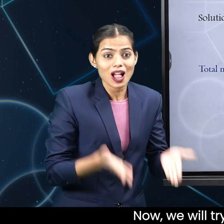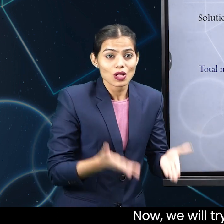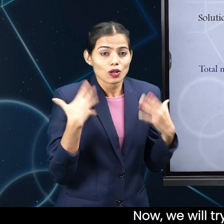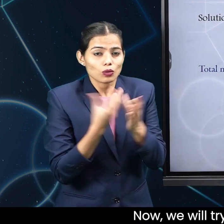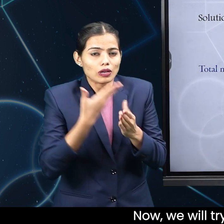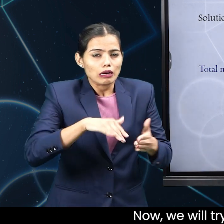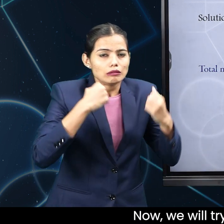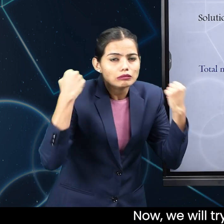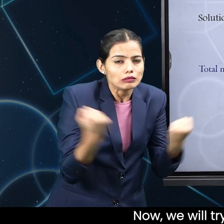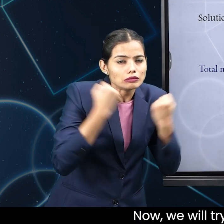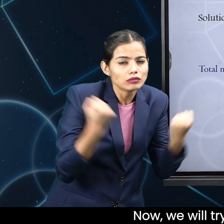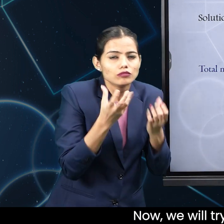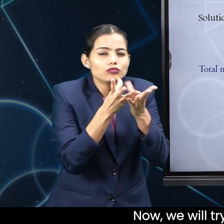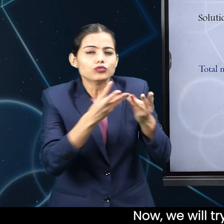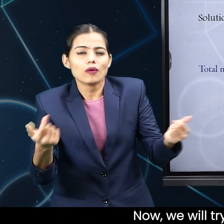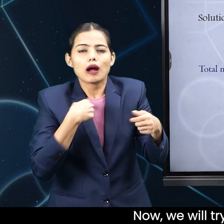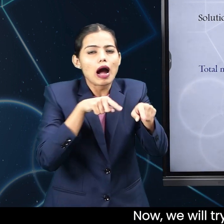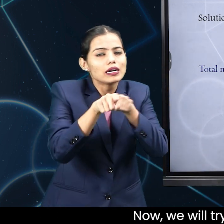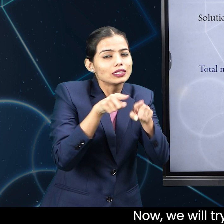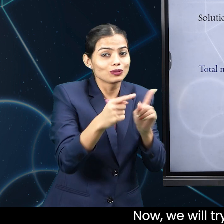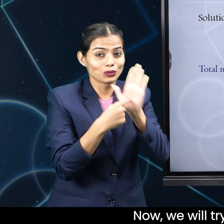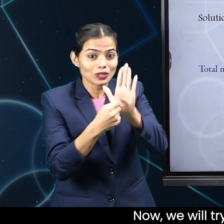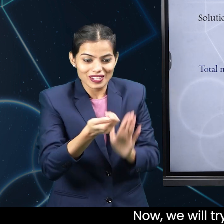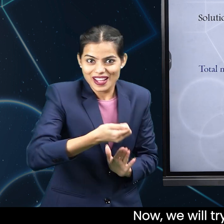Now, we will try to solve an example related to dice.